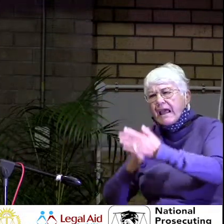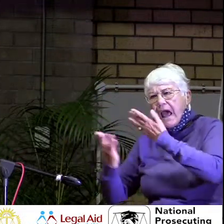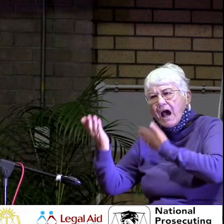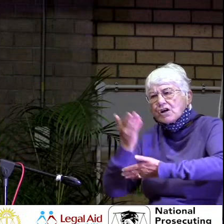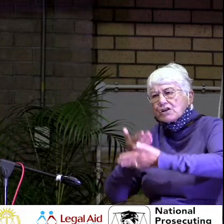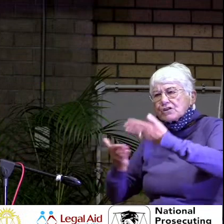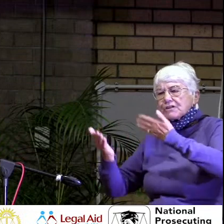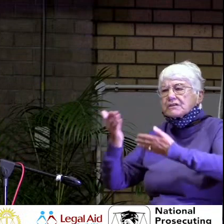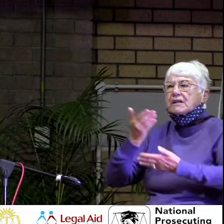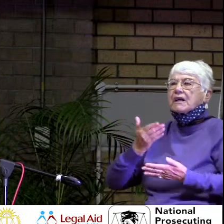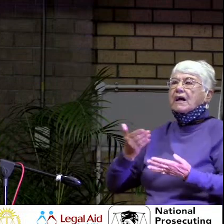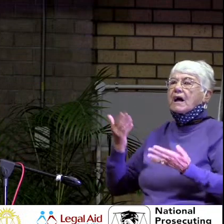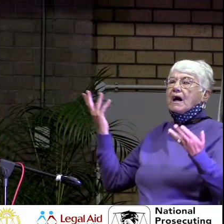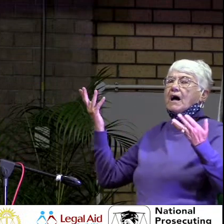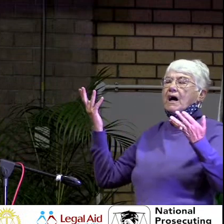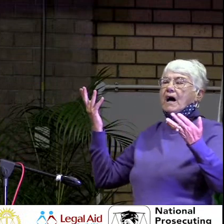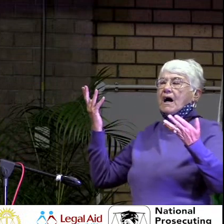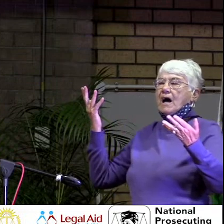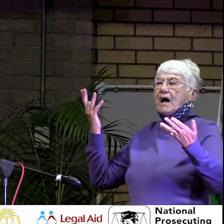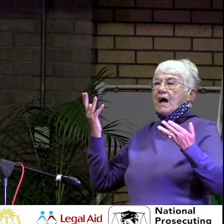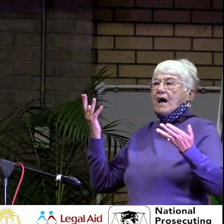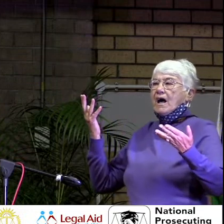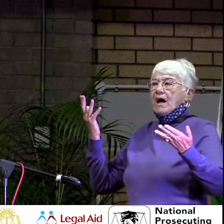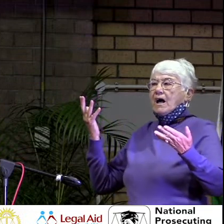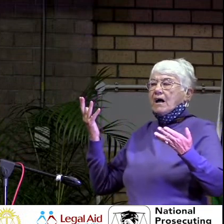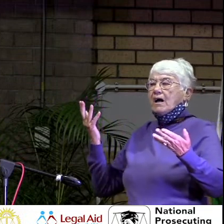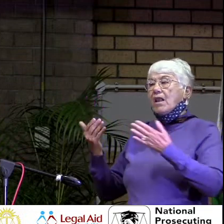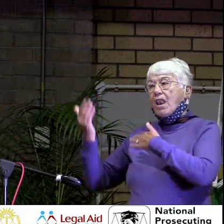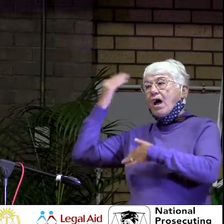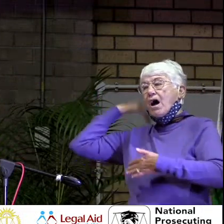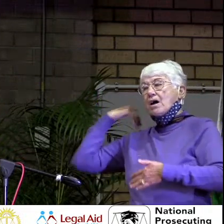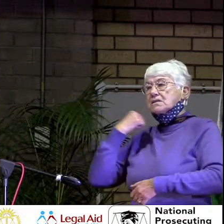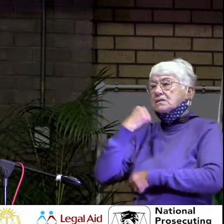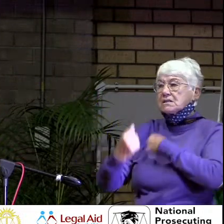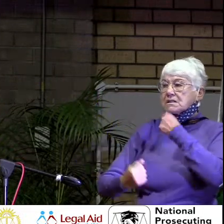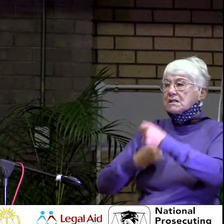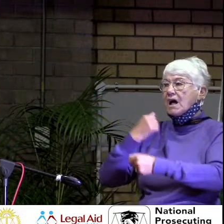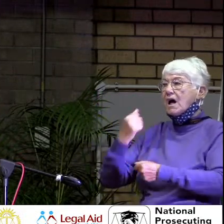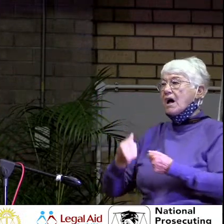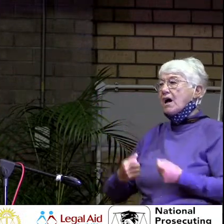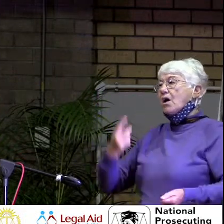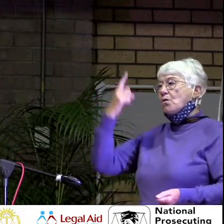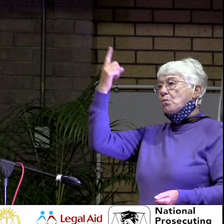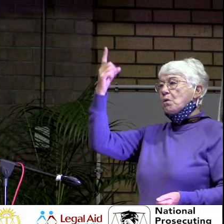taken. I'm told that last year there were